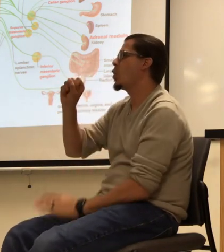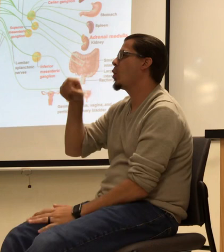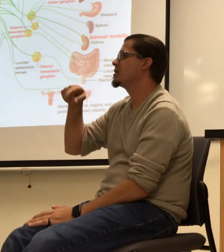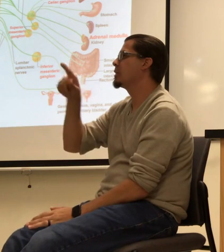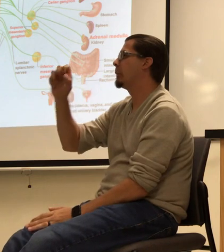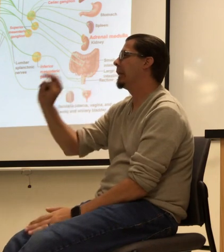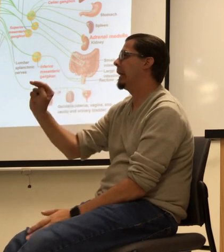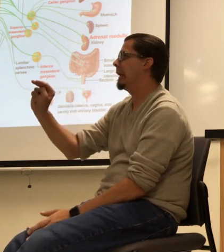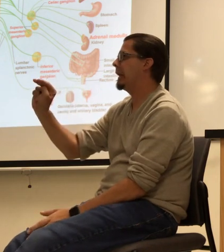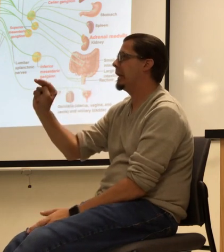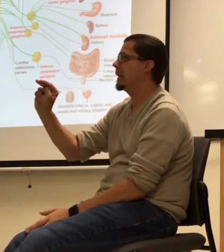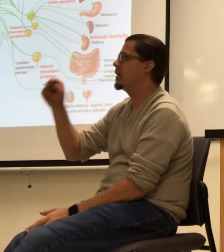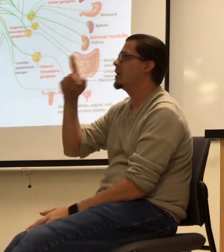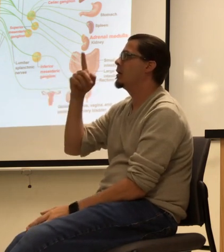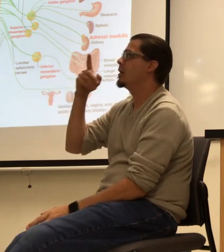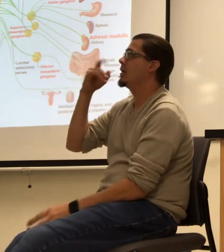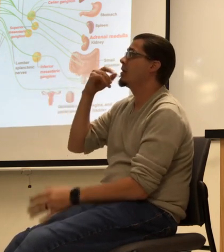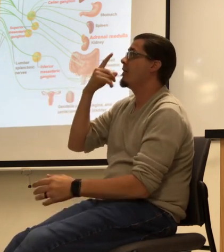Obviously, squeeze blood.